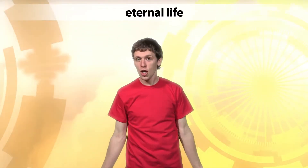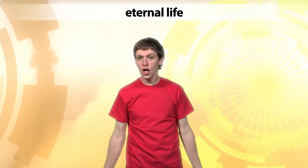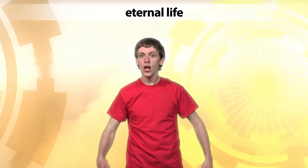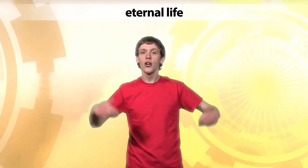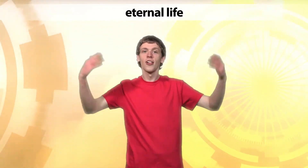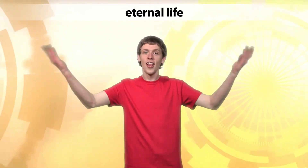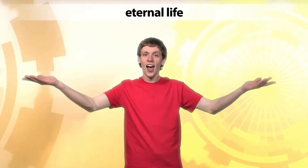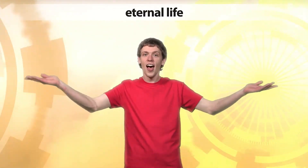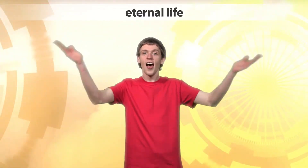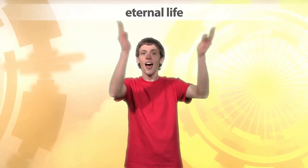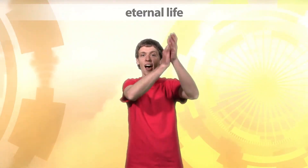Eternal life.